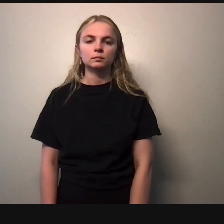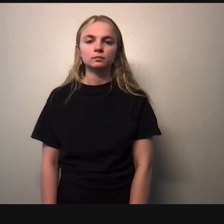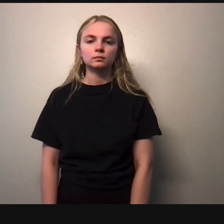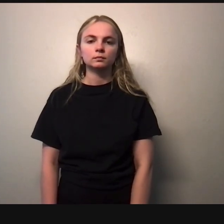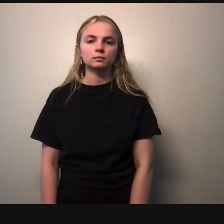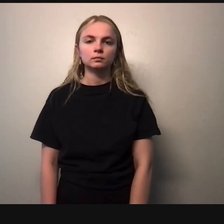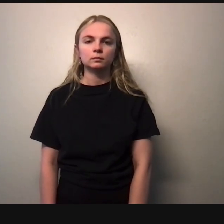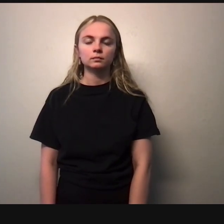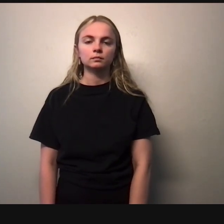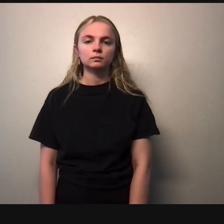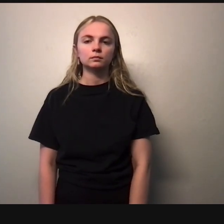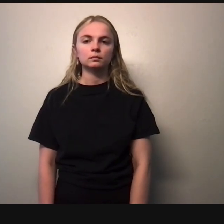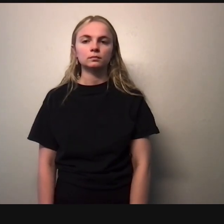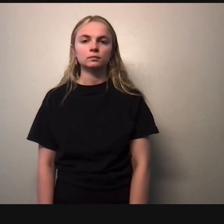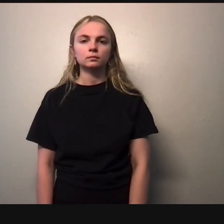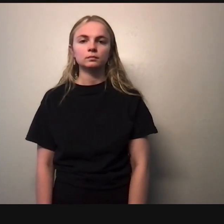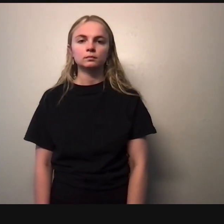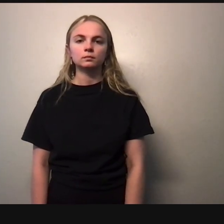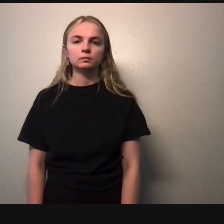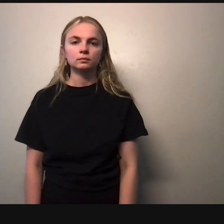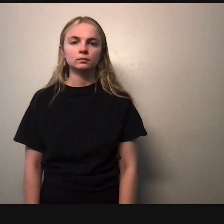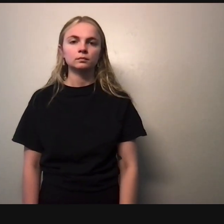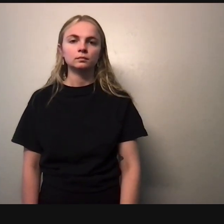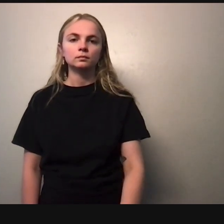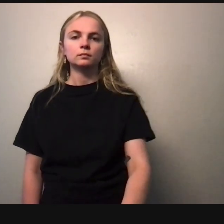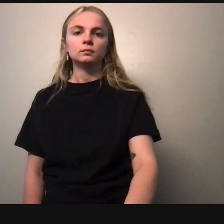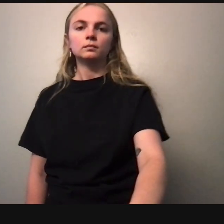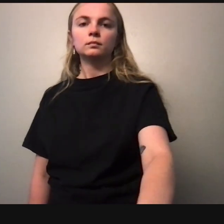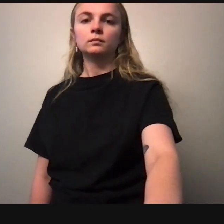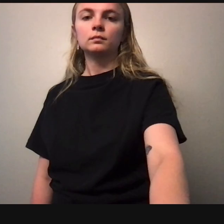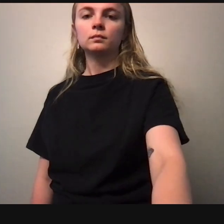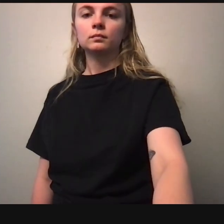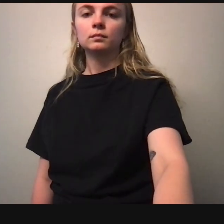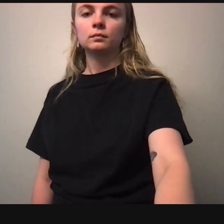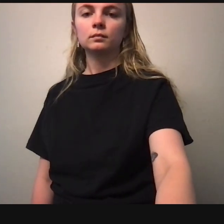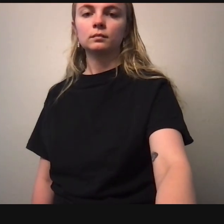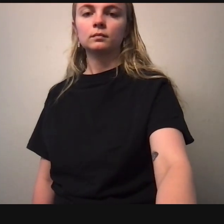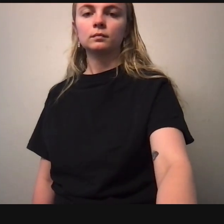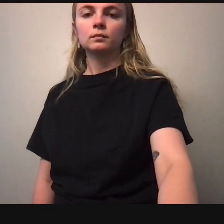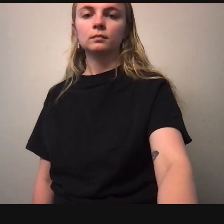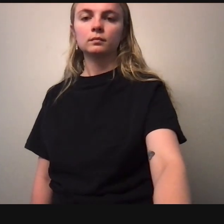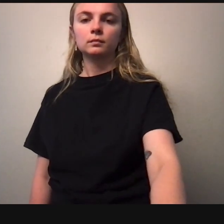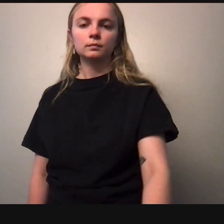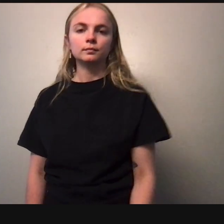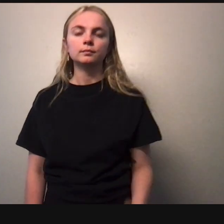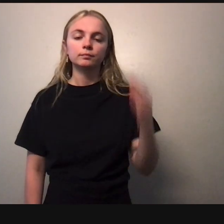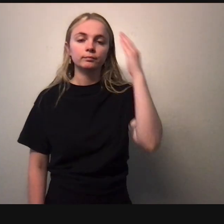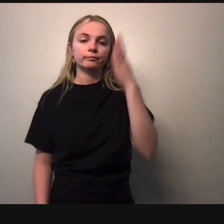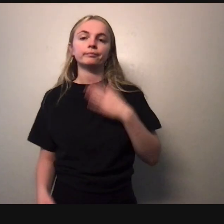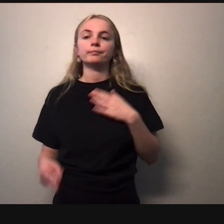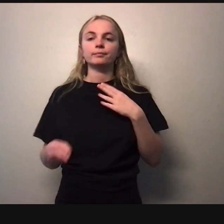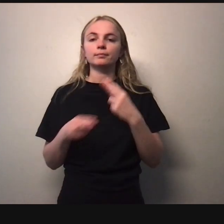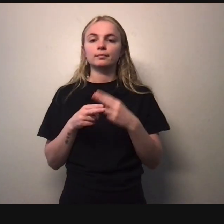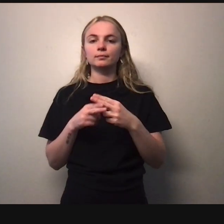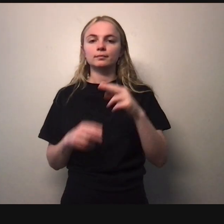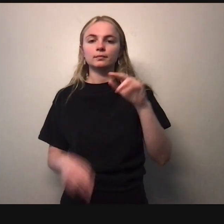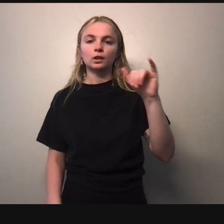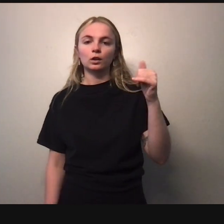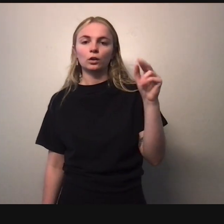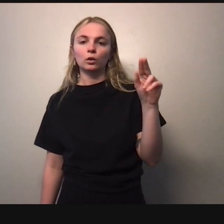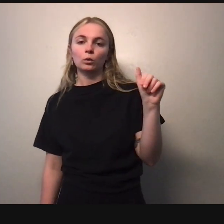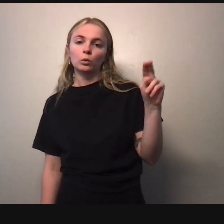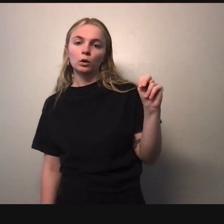name is Juan Reynoso. I'm going to tell you a story about something that occurred when I was 10 years old. Um,